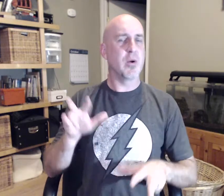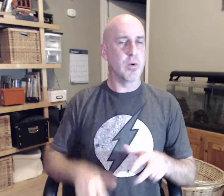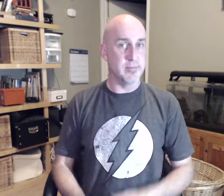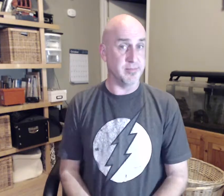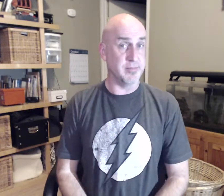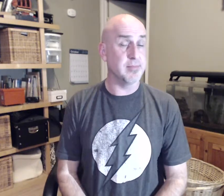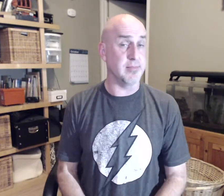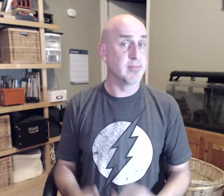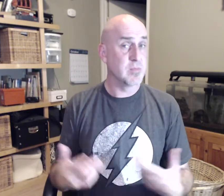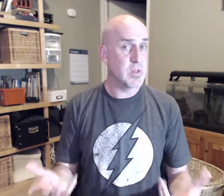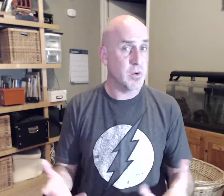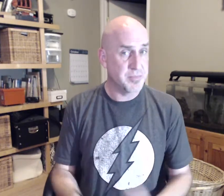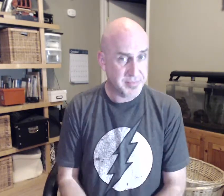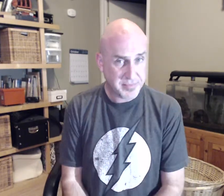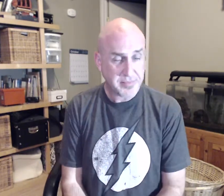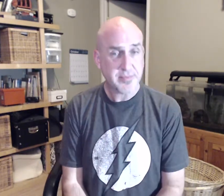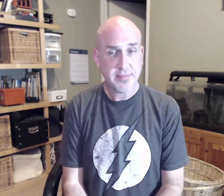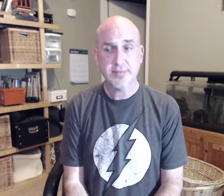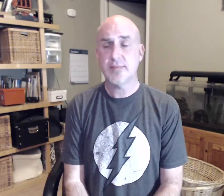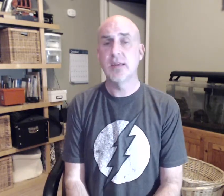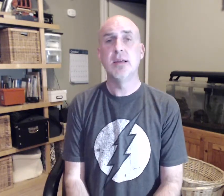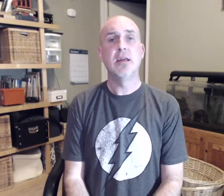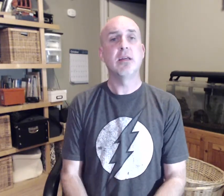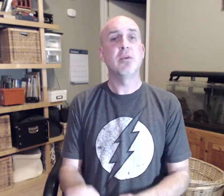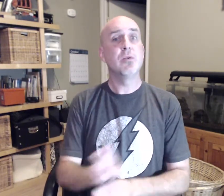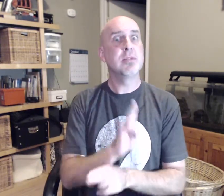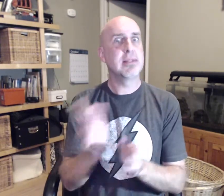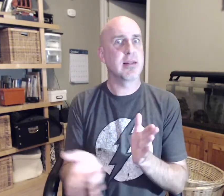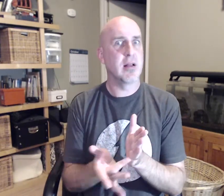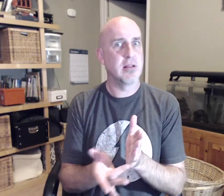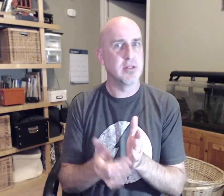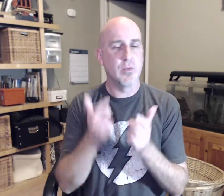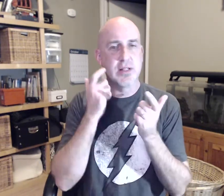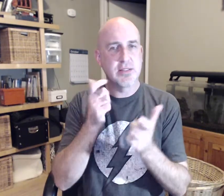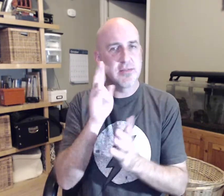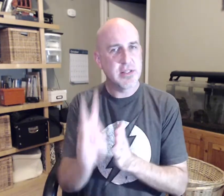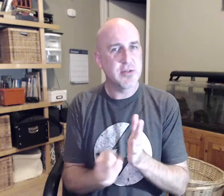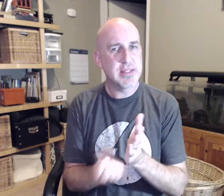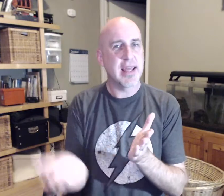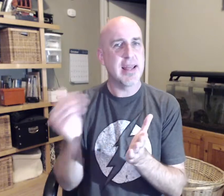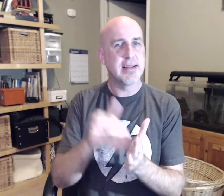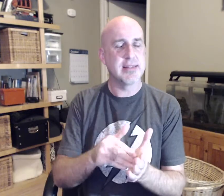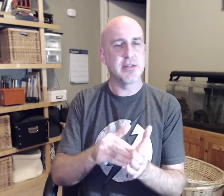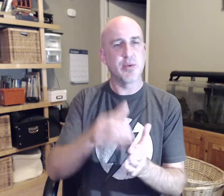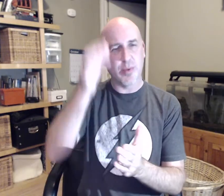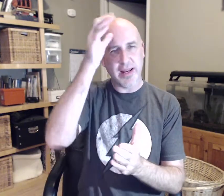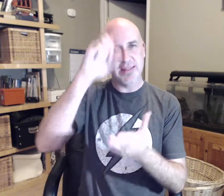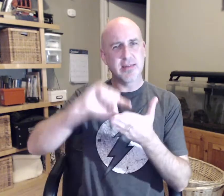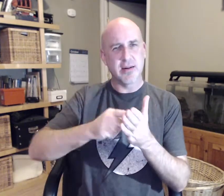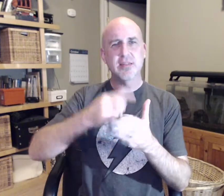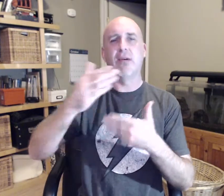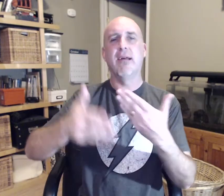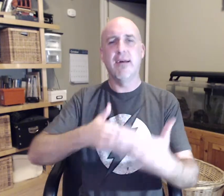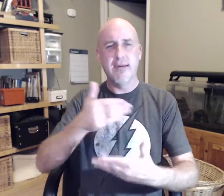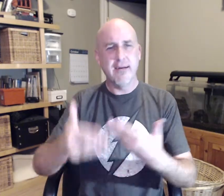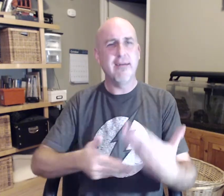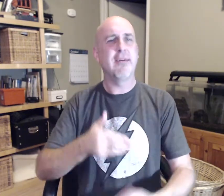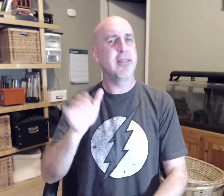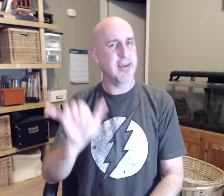awkward. So, use the technology. Watch the videos again until your brain starts going, oh, I think I